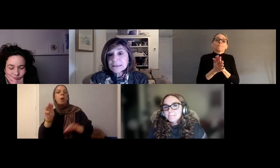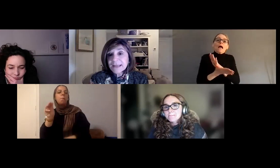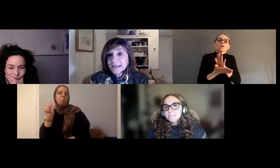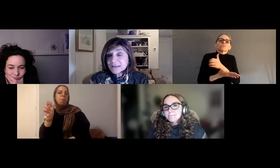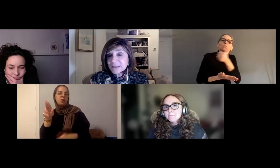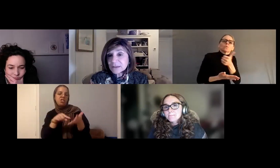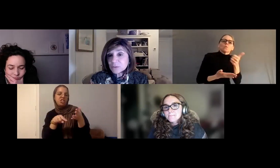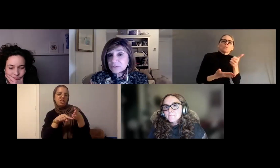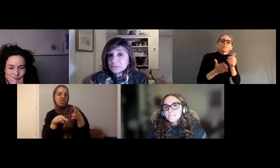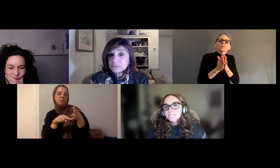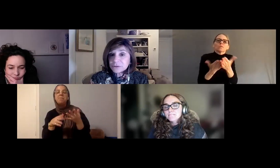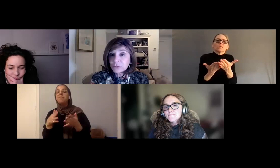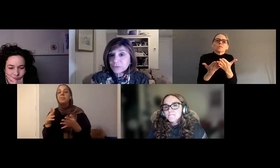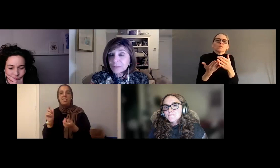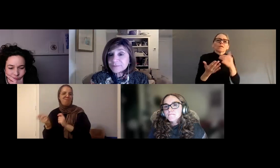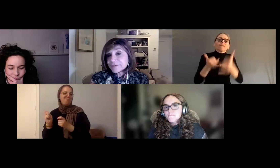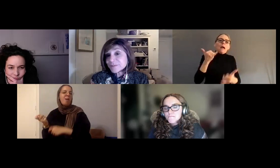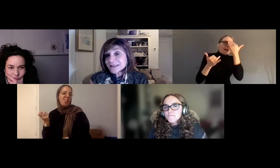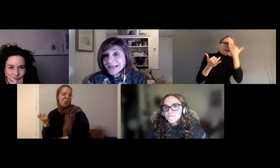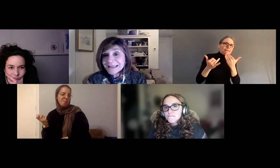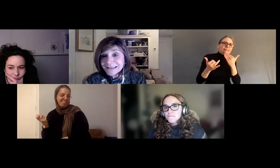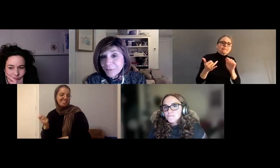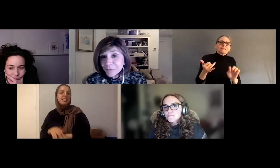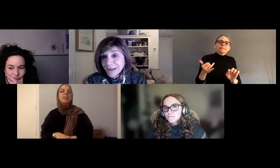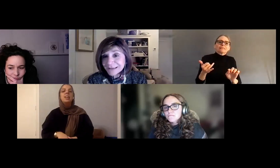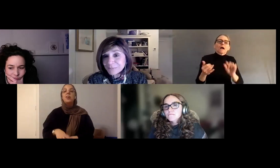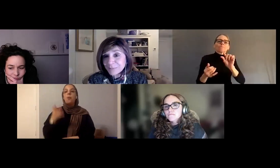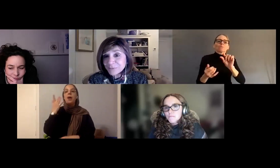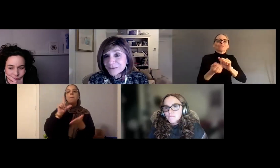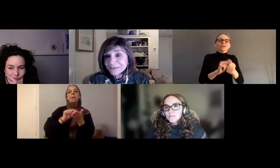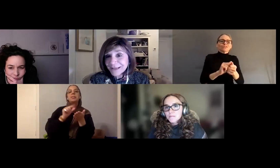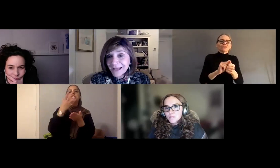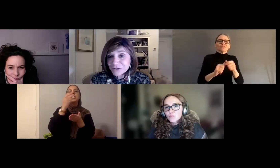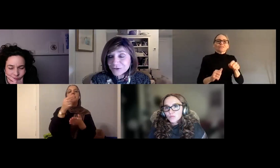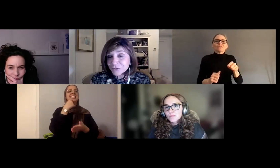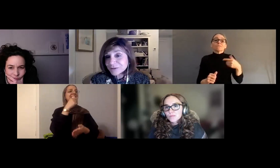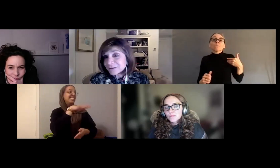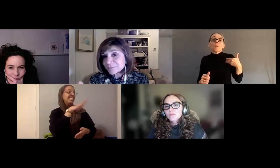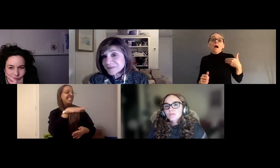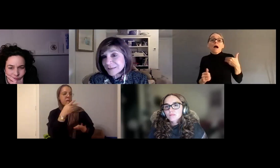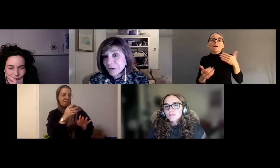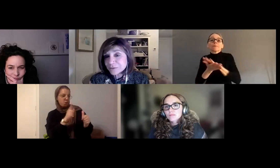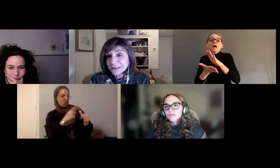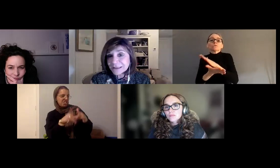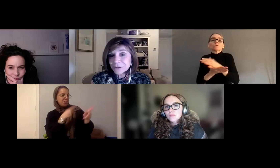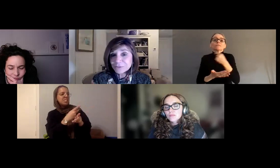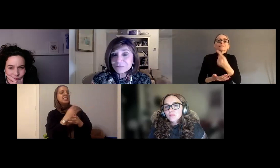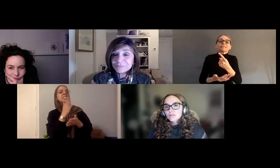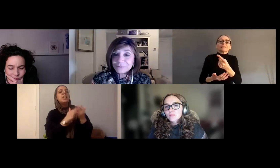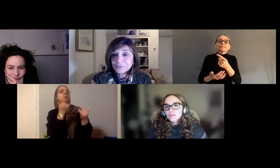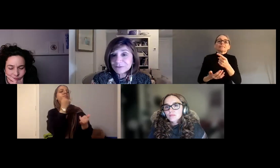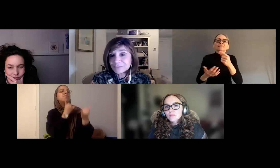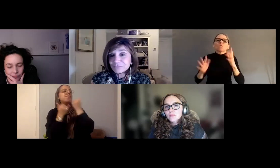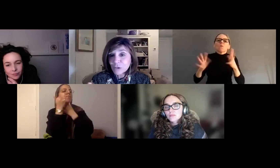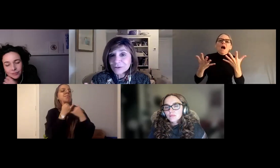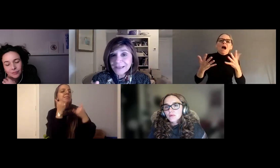And they asked me, well, there are a couple of little mistakes in the hardback that maybe you didn't catch, a little semicolon here, or,